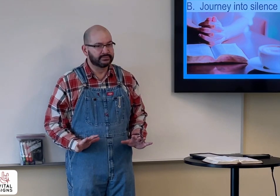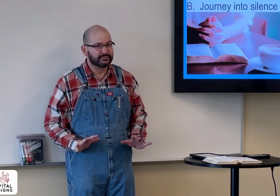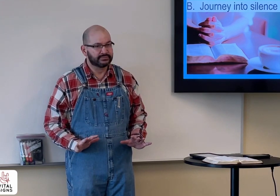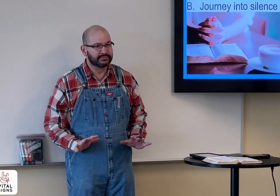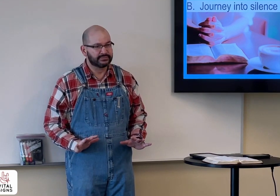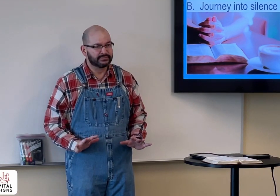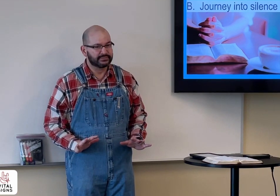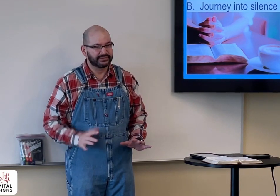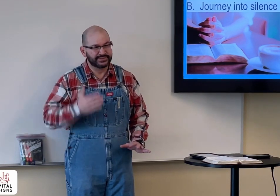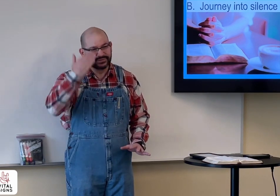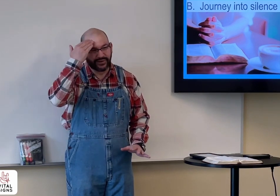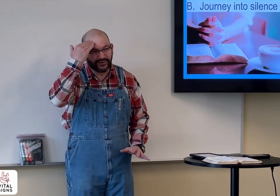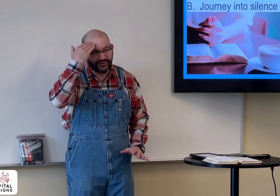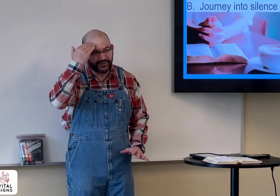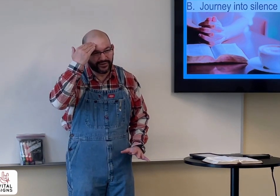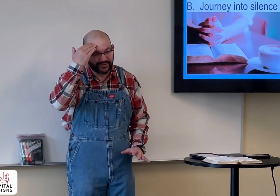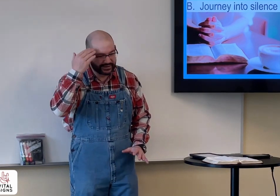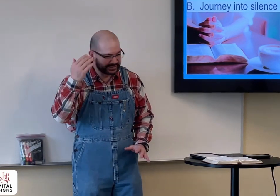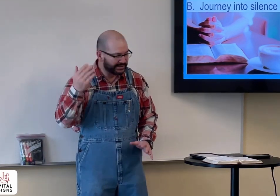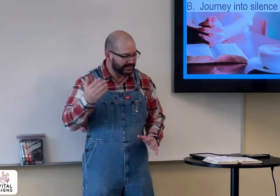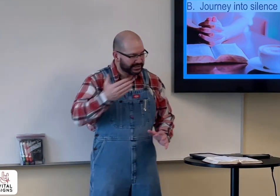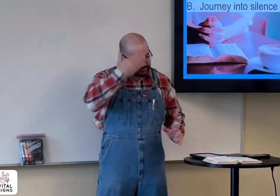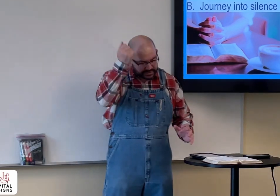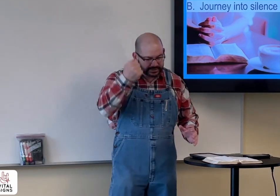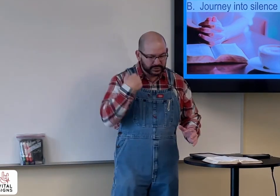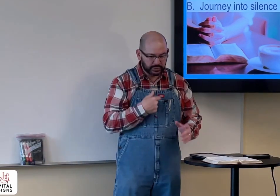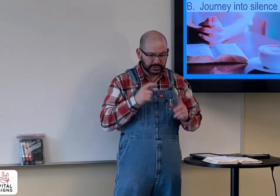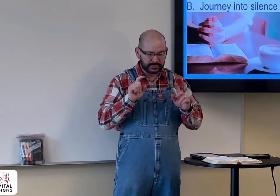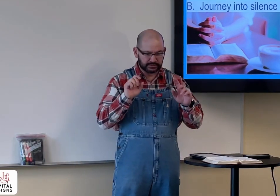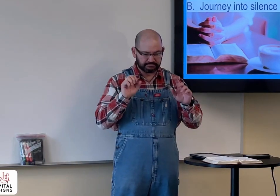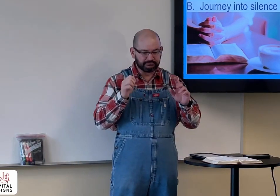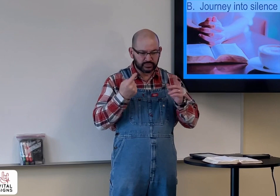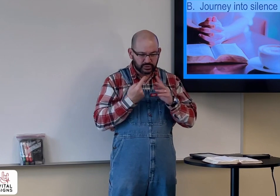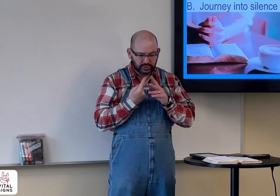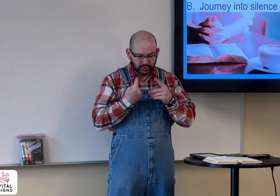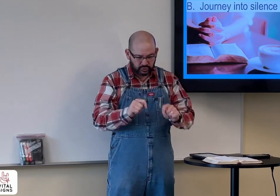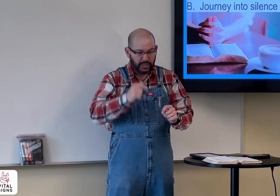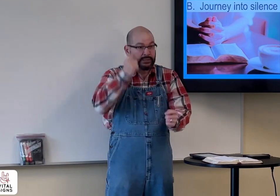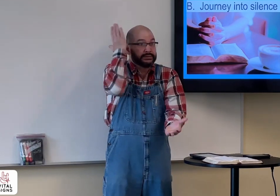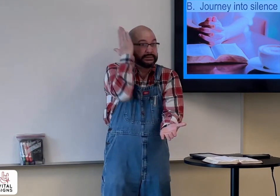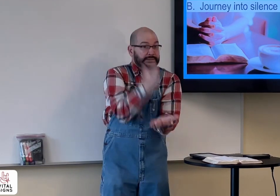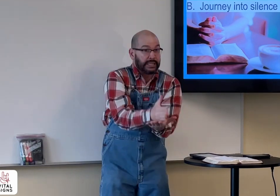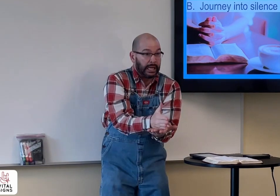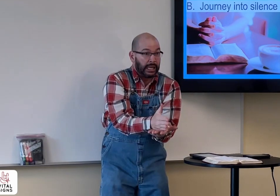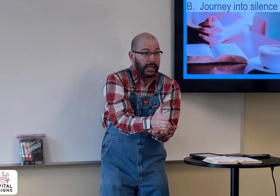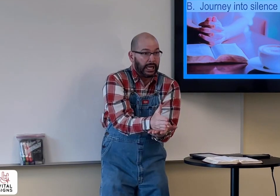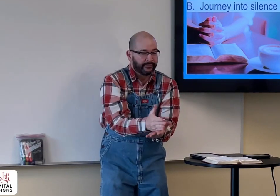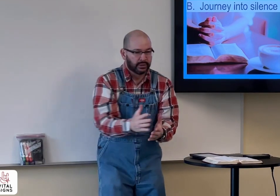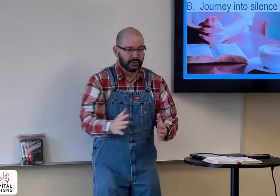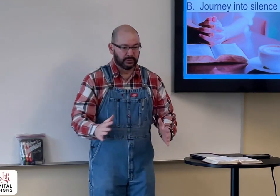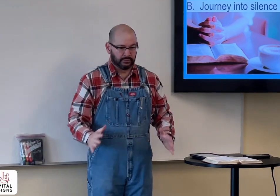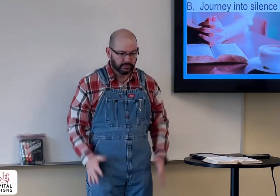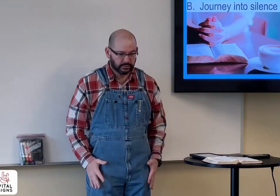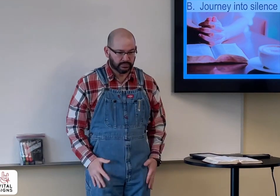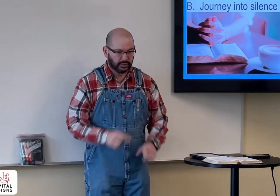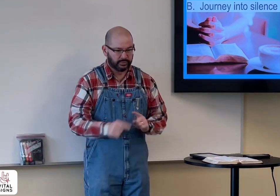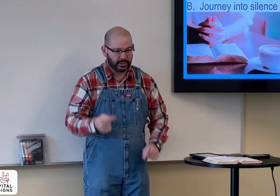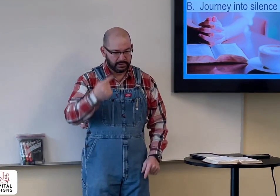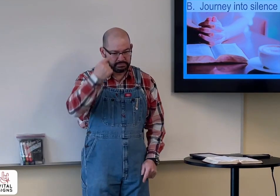down, you know, because we try to stop and